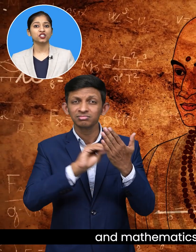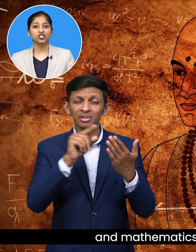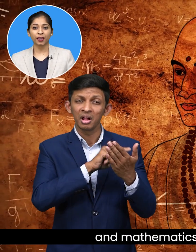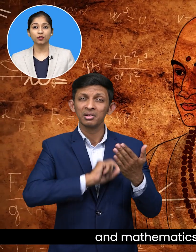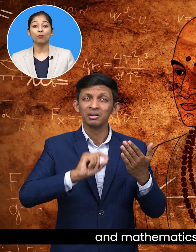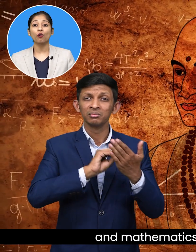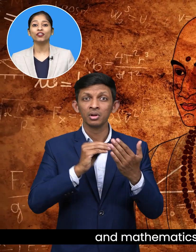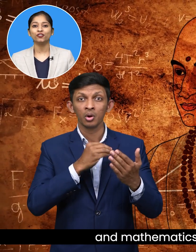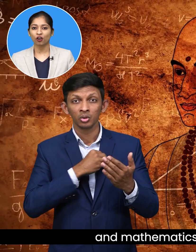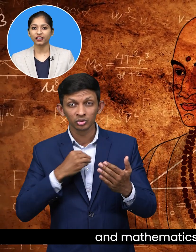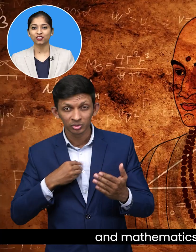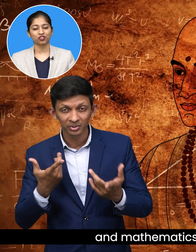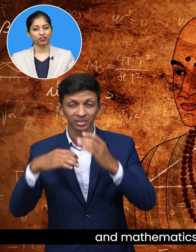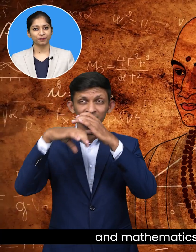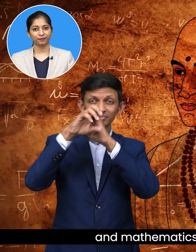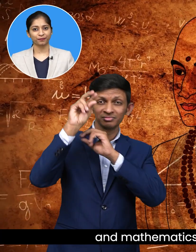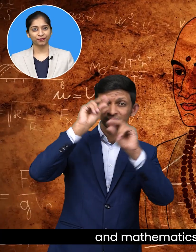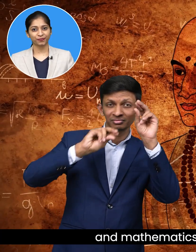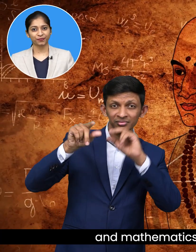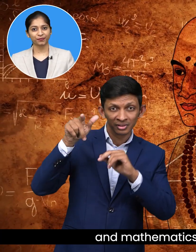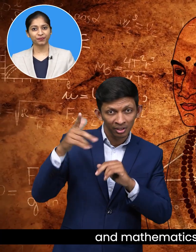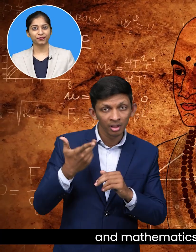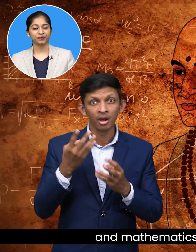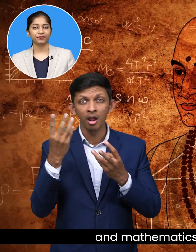mathematics shaped modern knowledge.